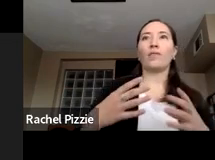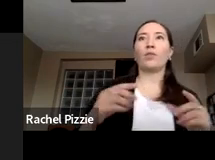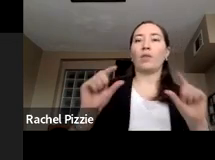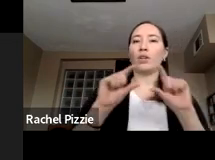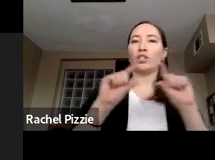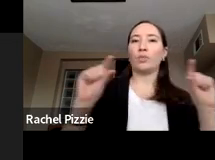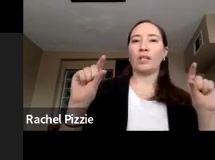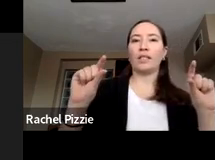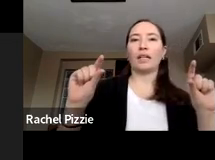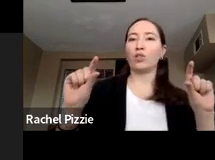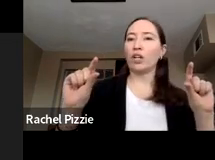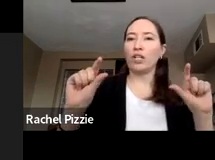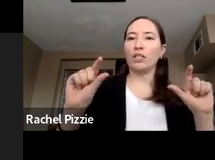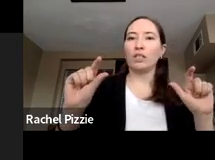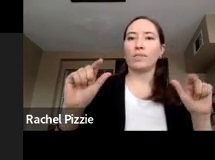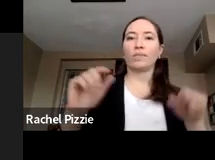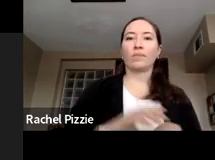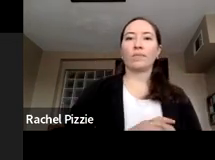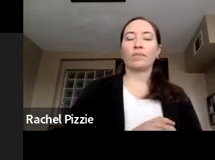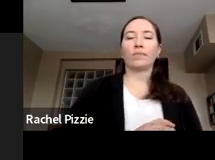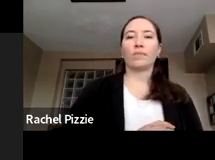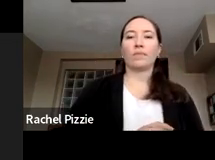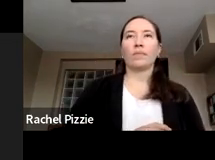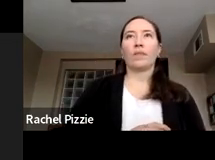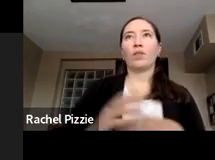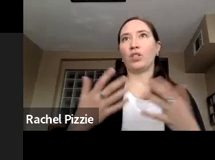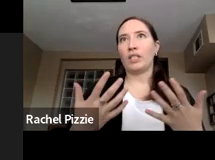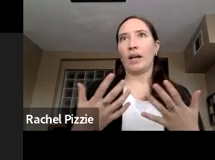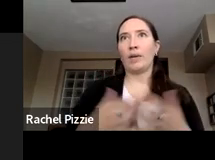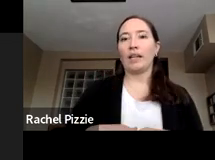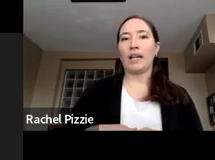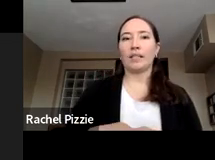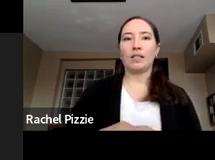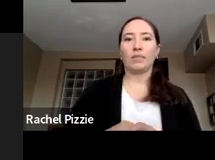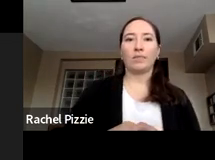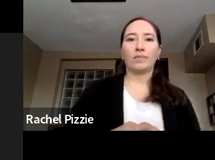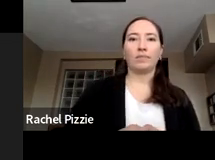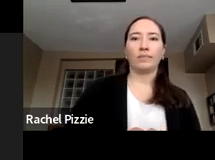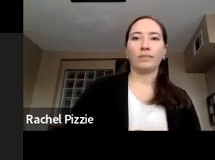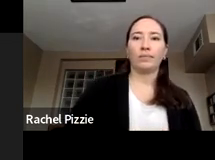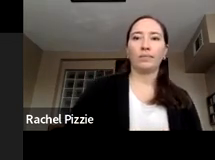Or if you know that you're just presenting instructions, you can just type in that text.